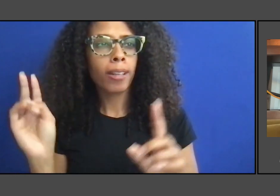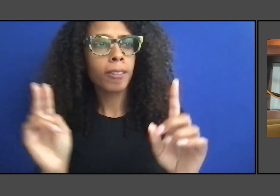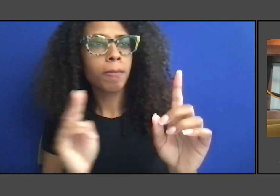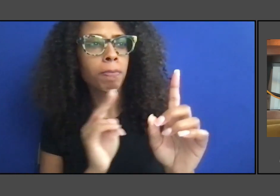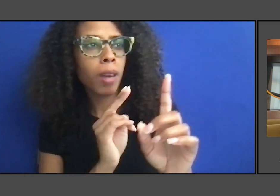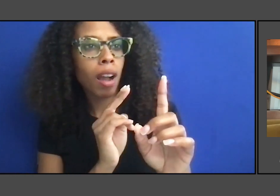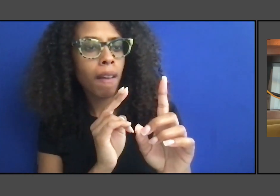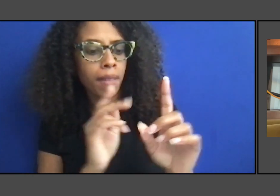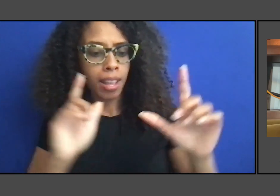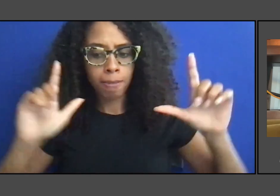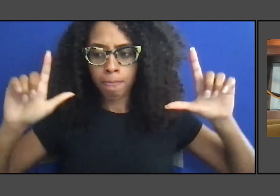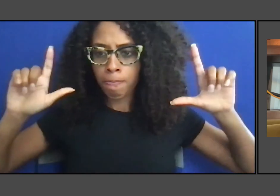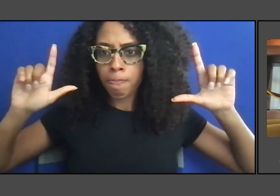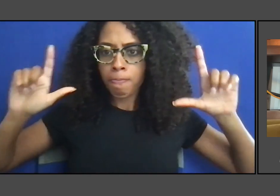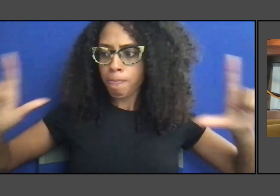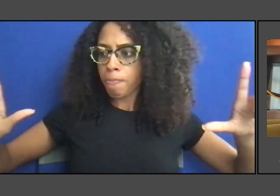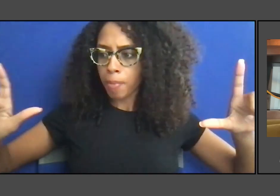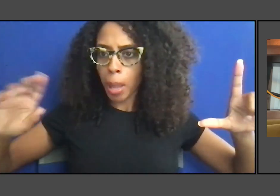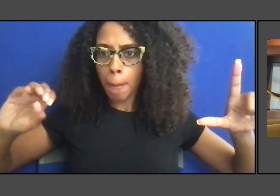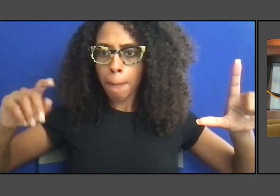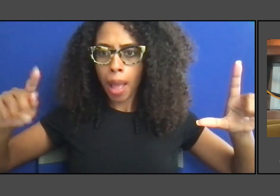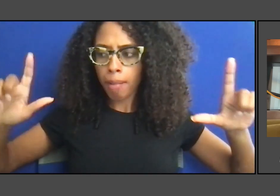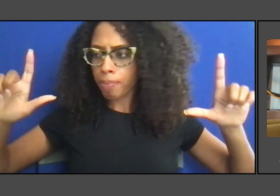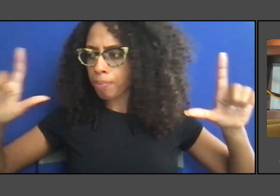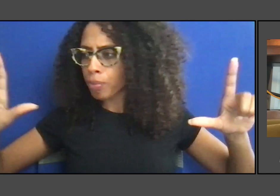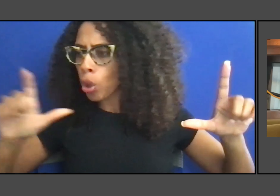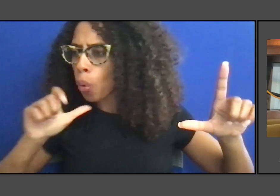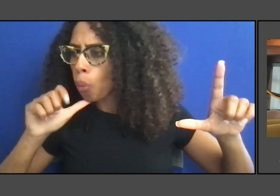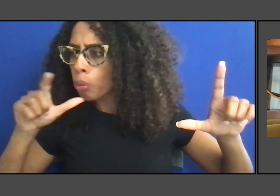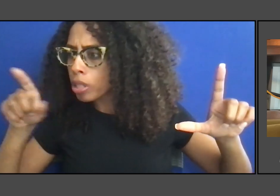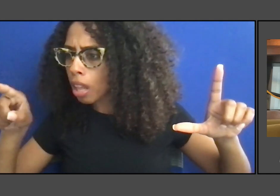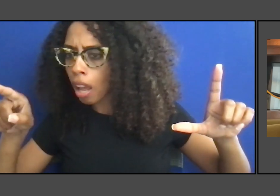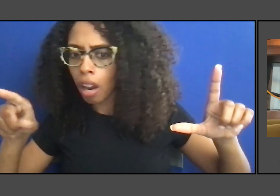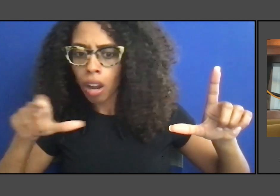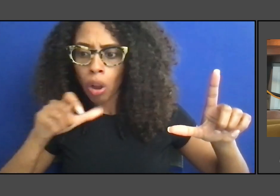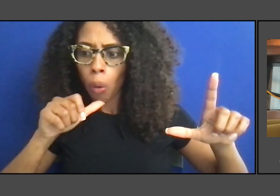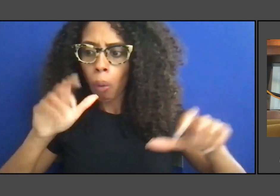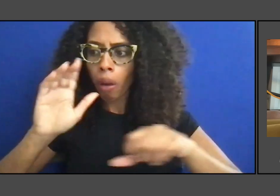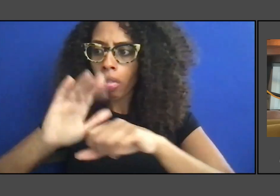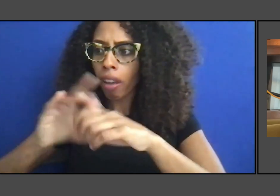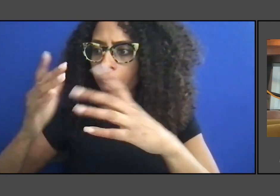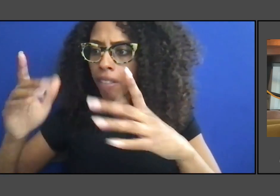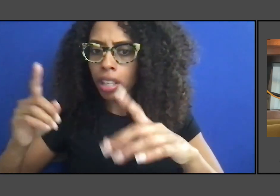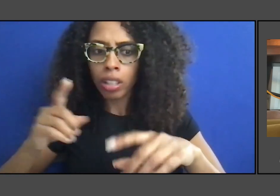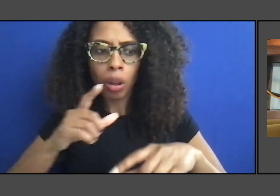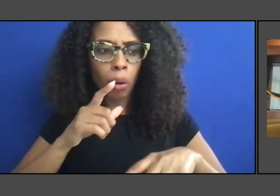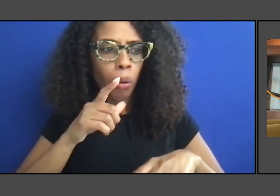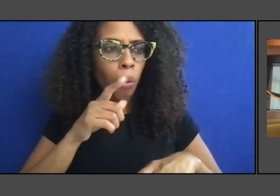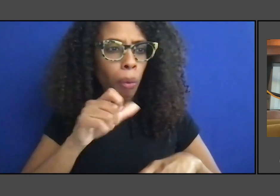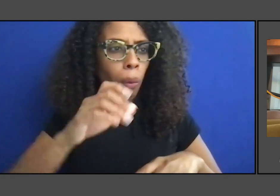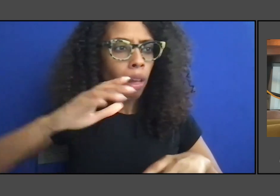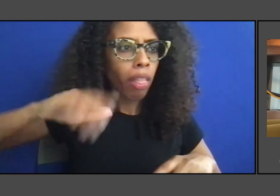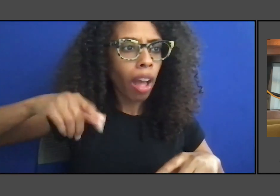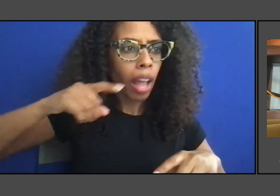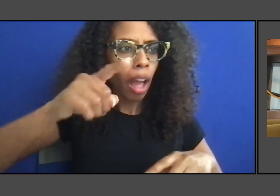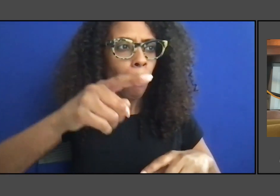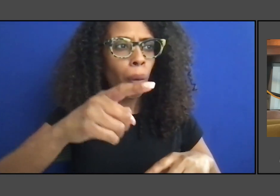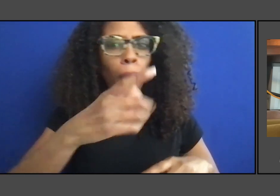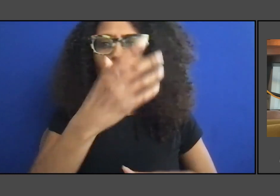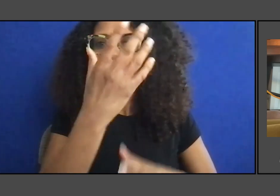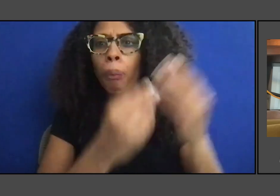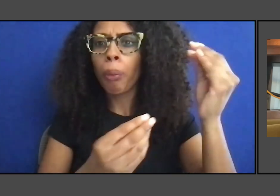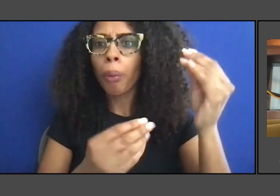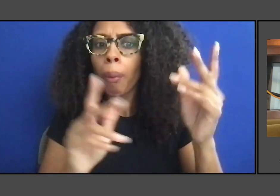there, like who's out there coming up, who's been out there, who we're not thinking about as often, who's getting lost on the radar. And I see you